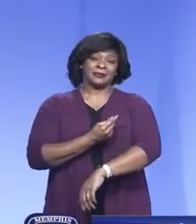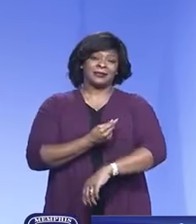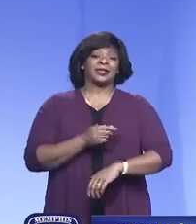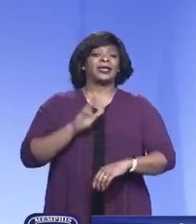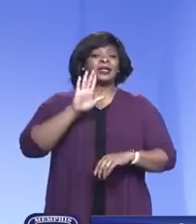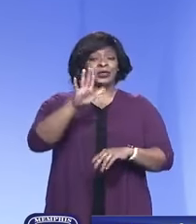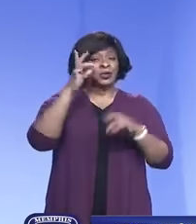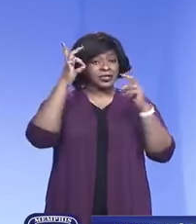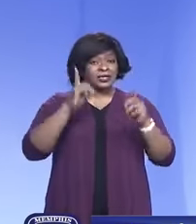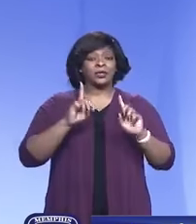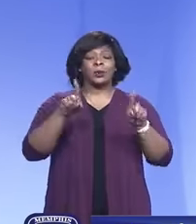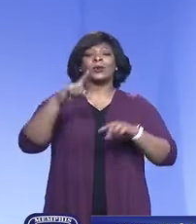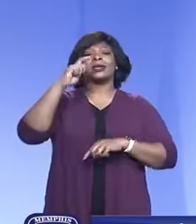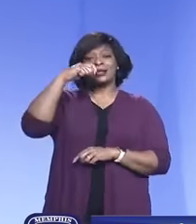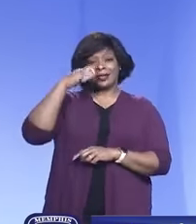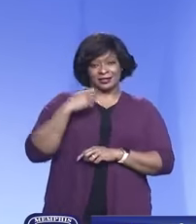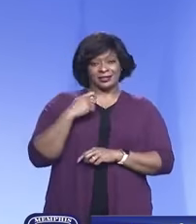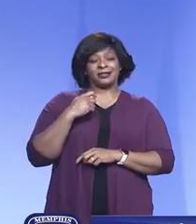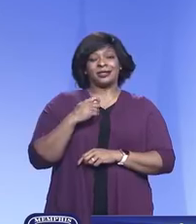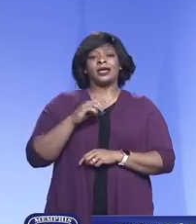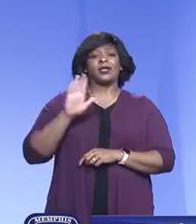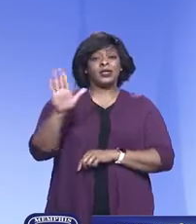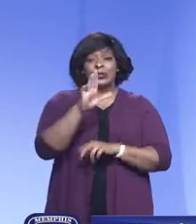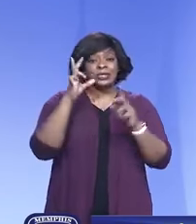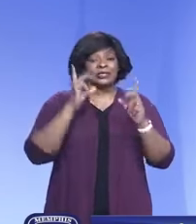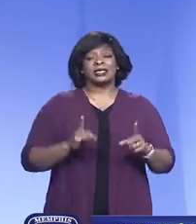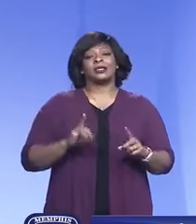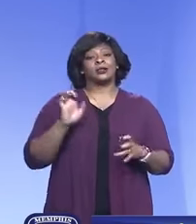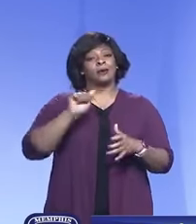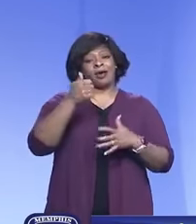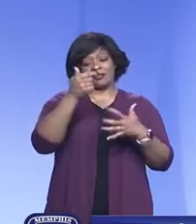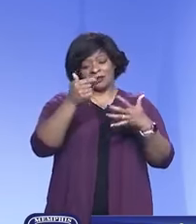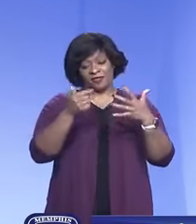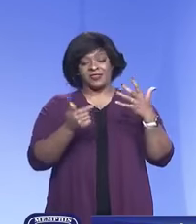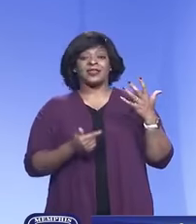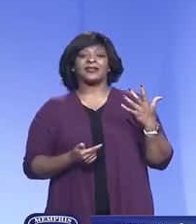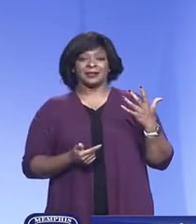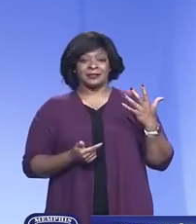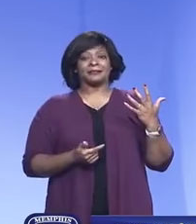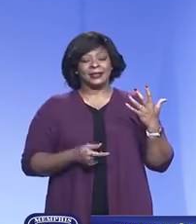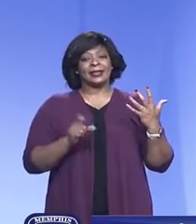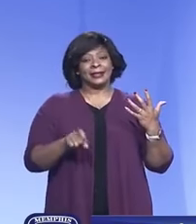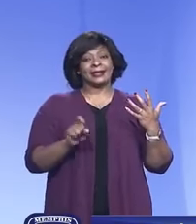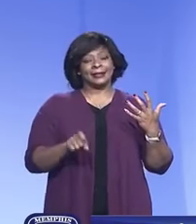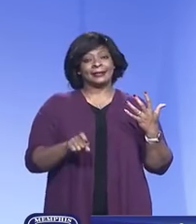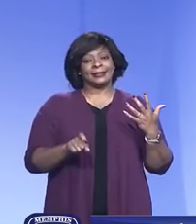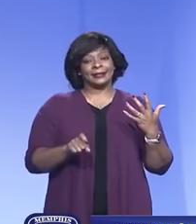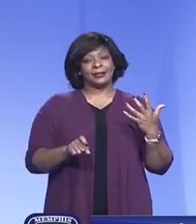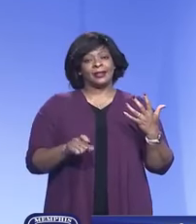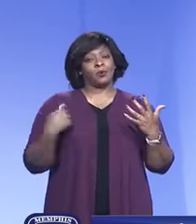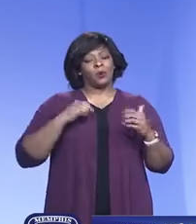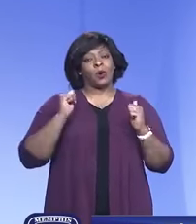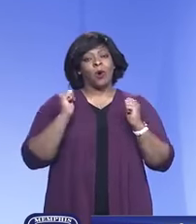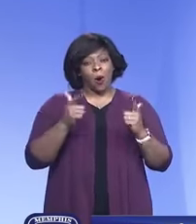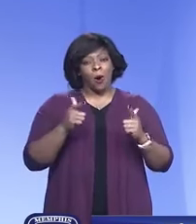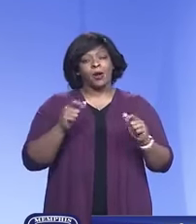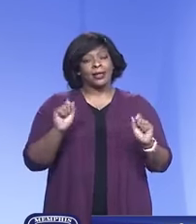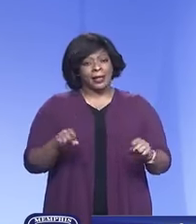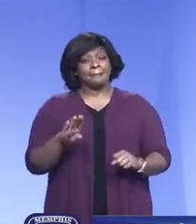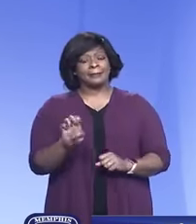you to get tested. And it's up to you to do the other things that's needed that we all may